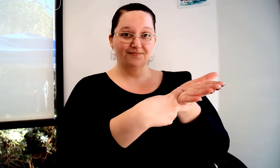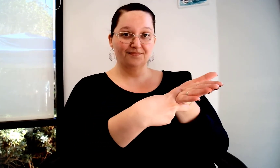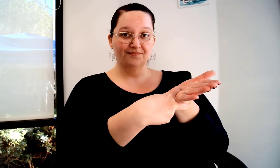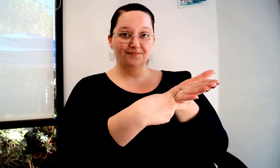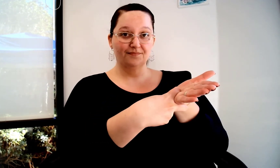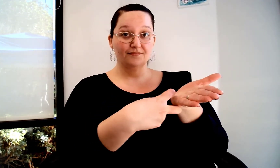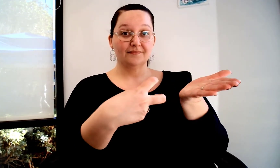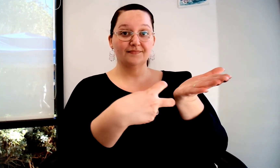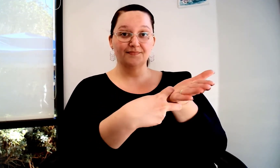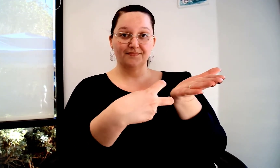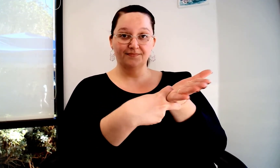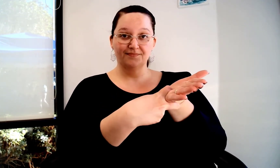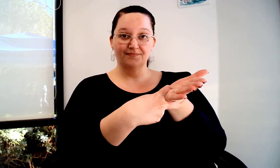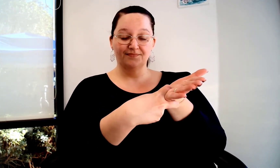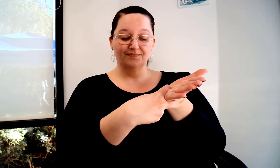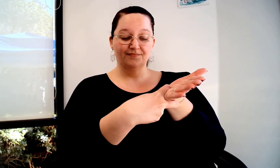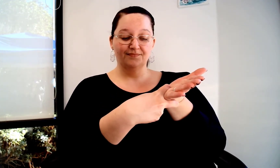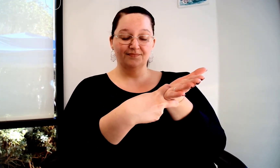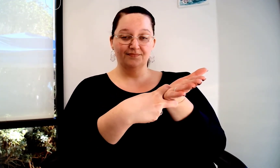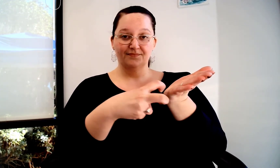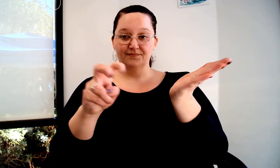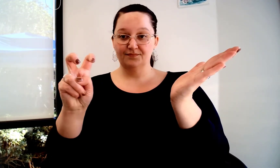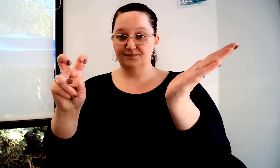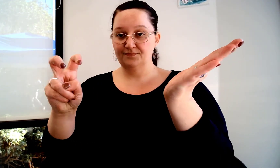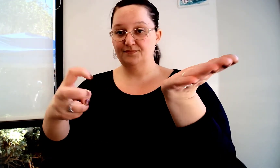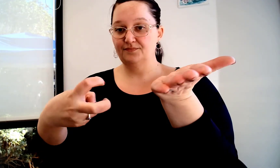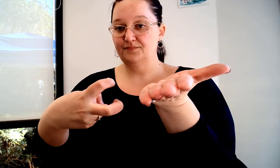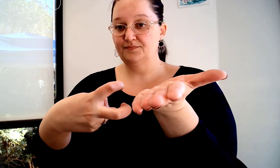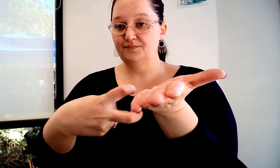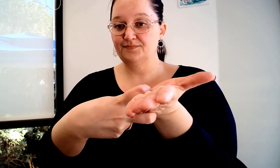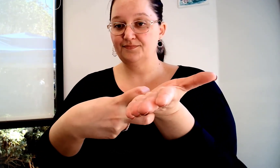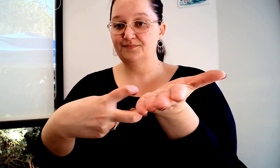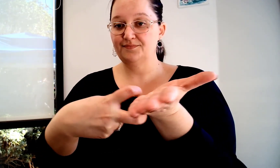Dominant, bent V, non-dominant, open B. Press twice.